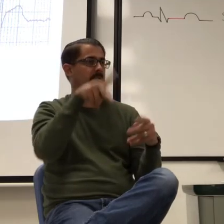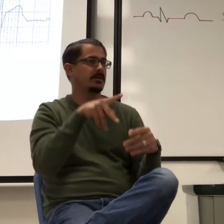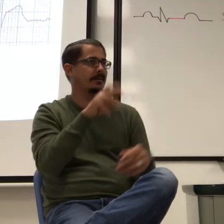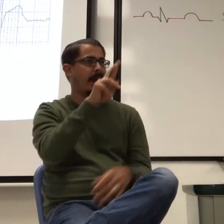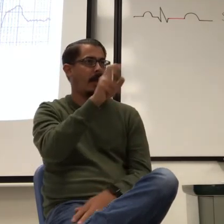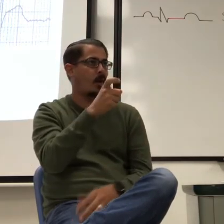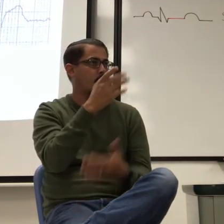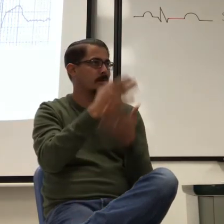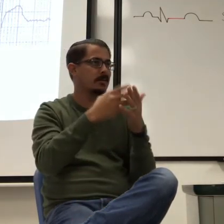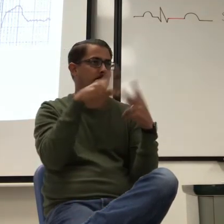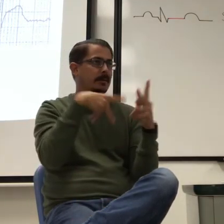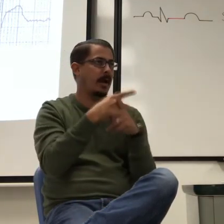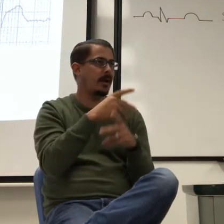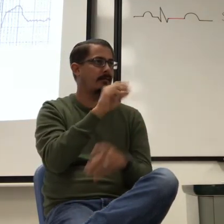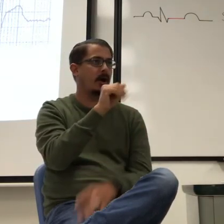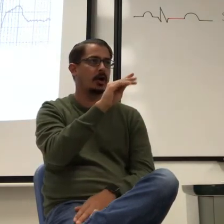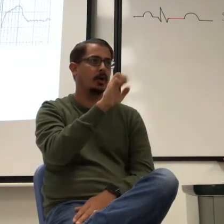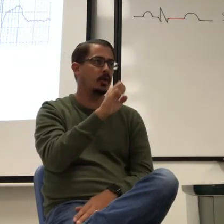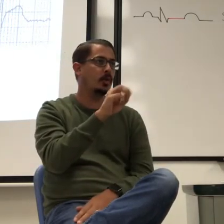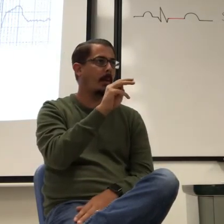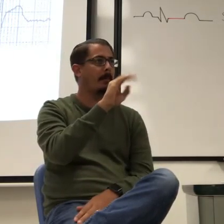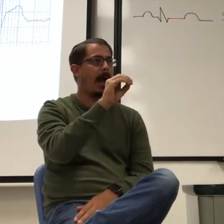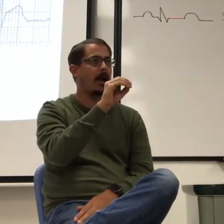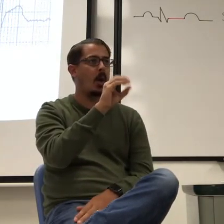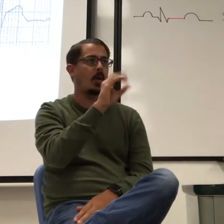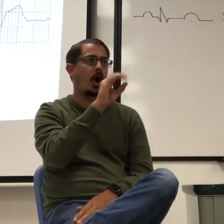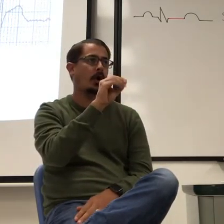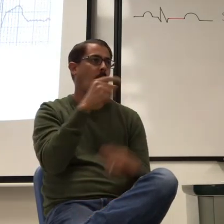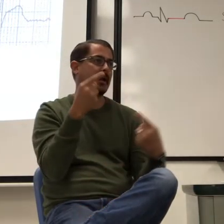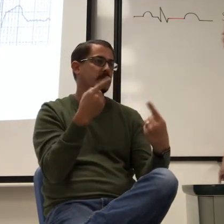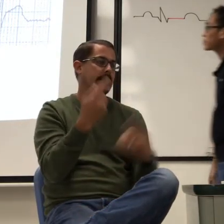of acute myocardial injury.